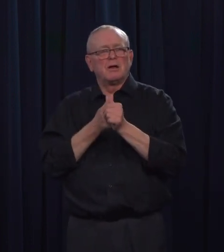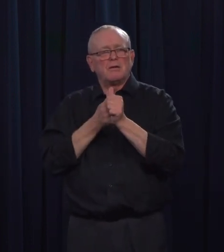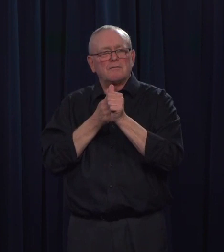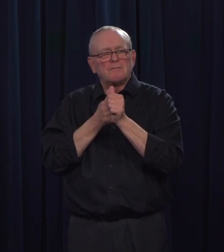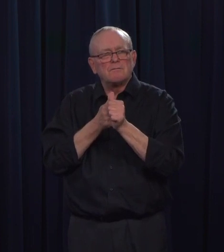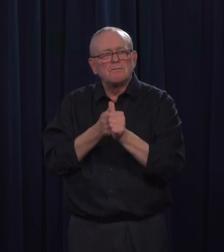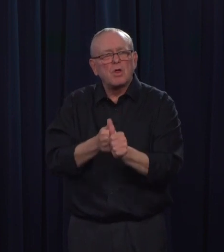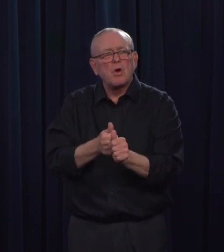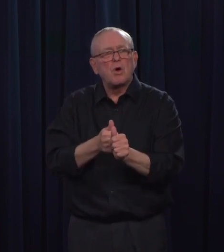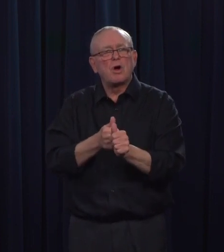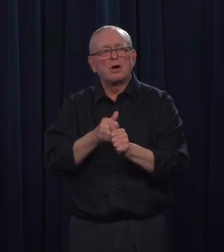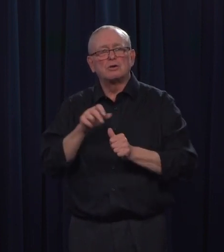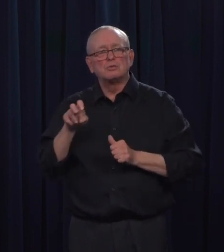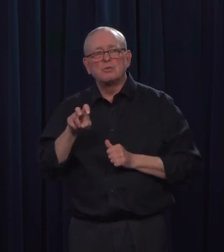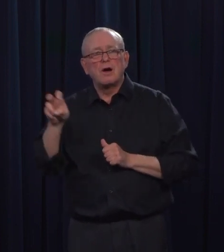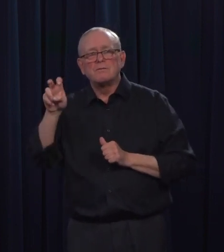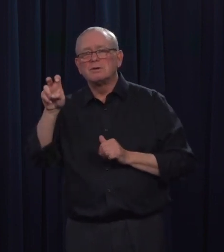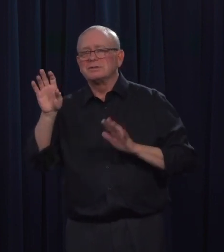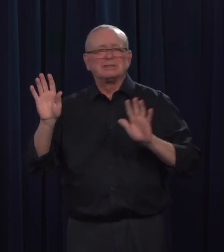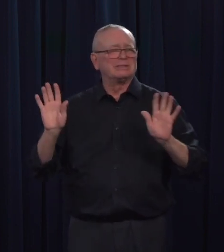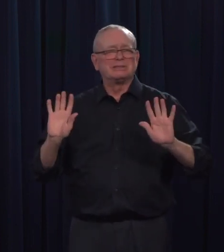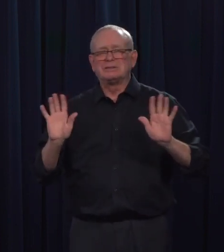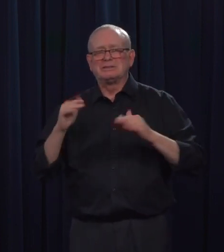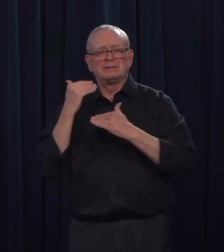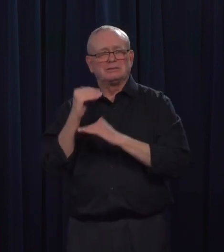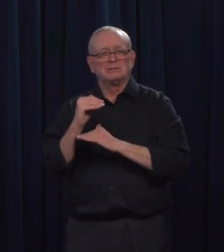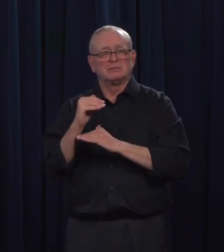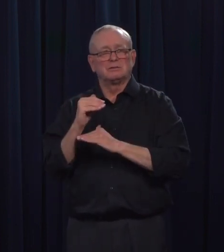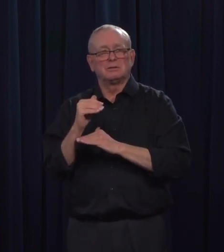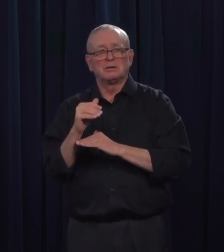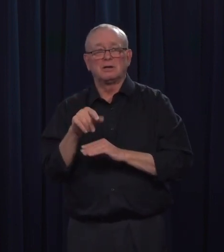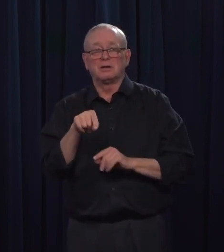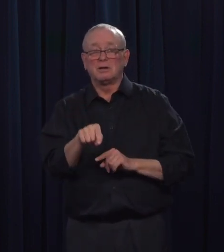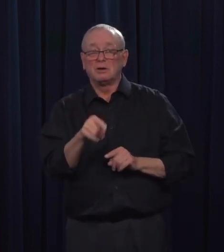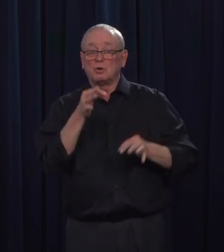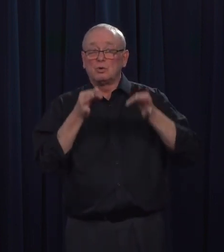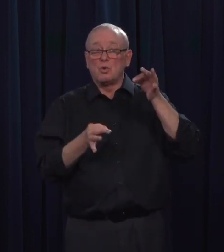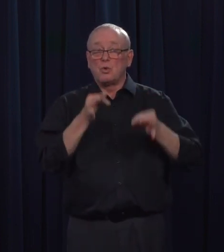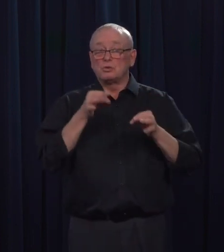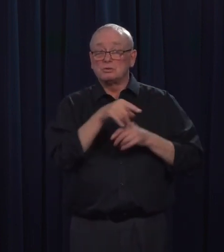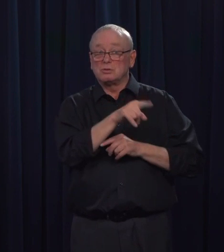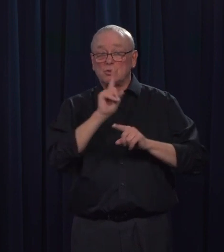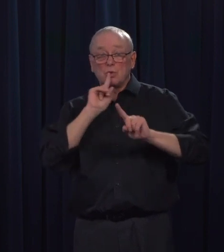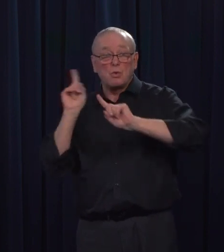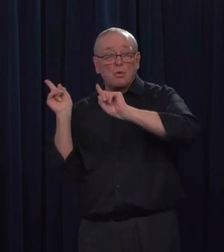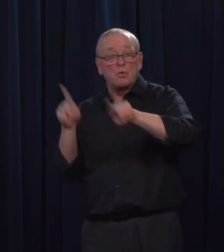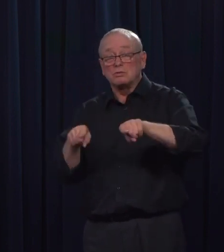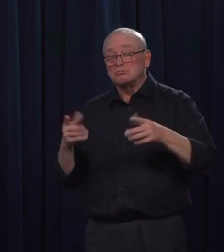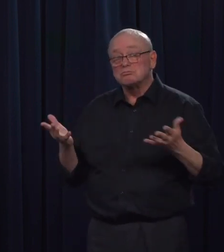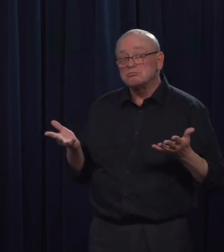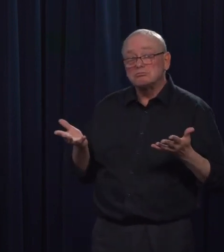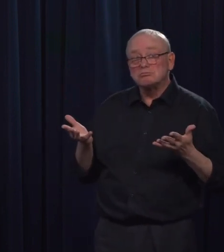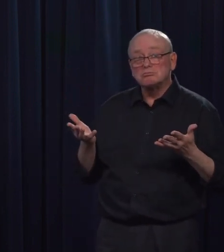that's a really good question, and I think that would be an example of where there would be multiple different